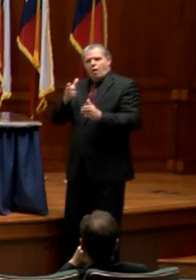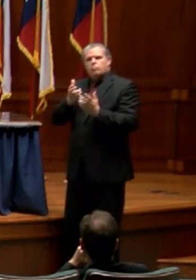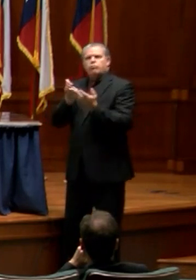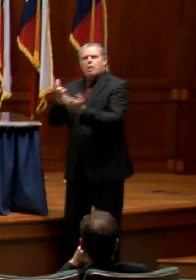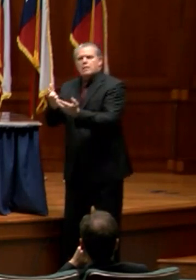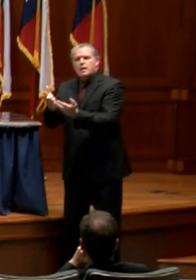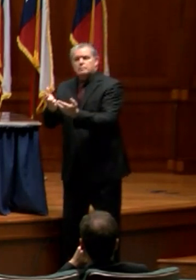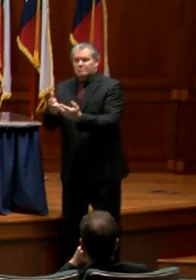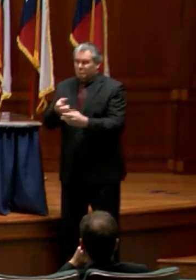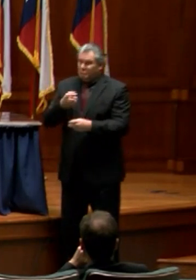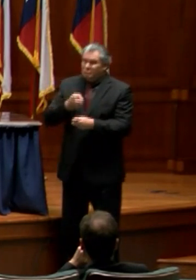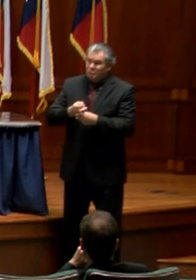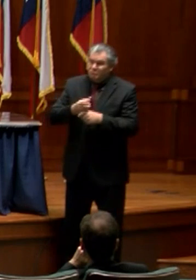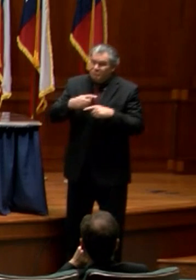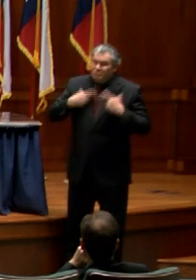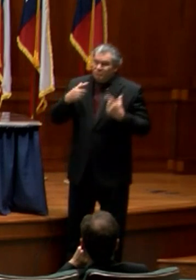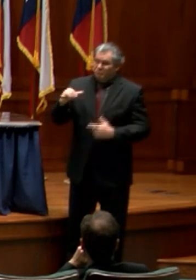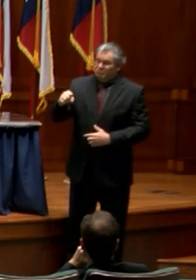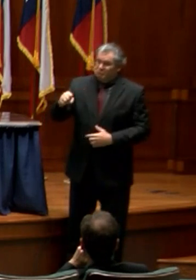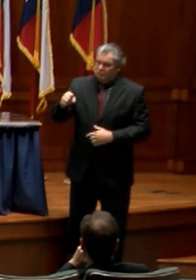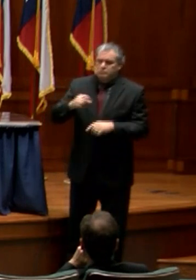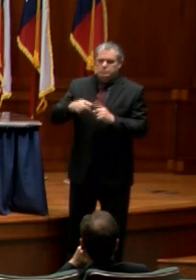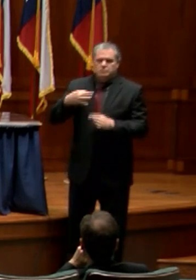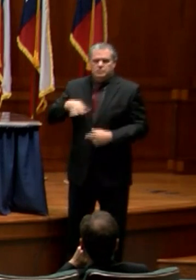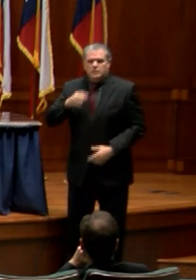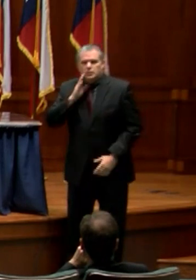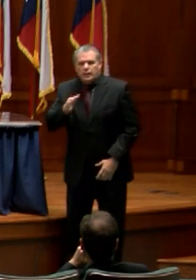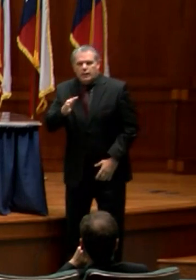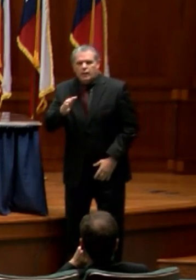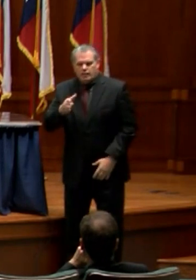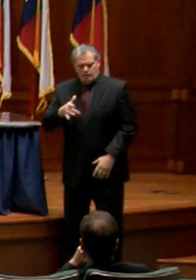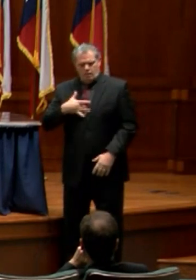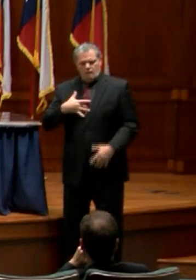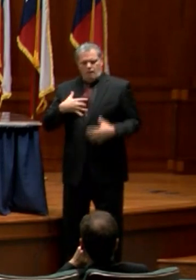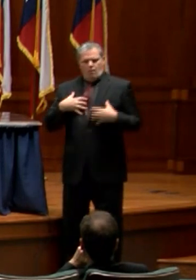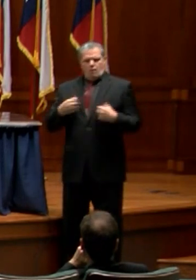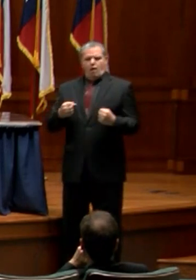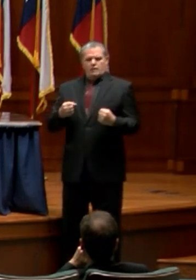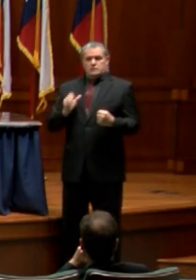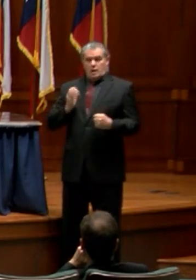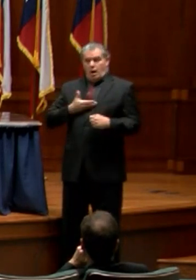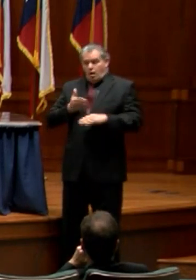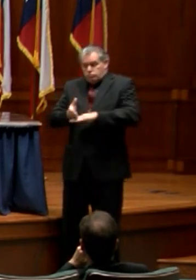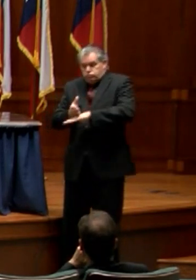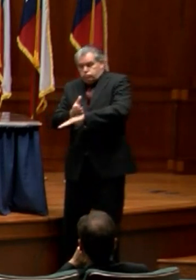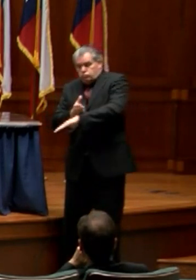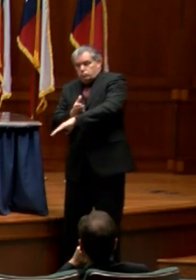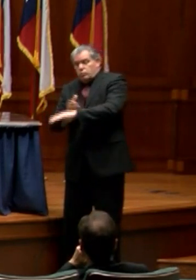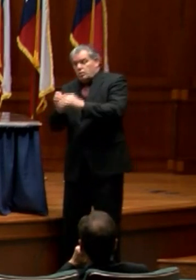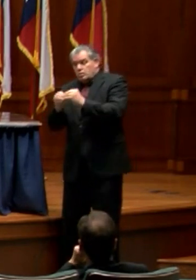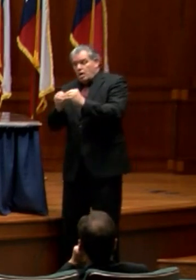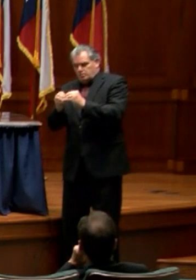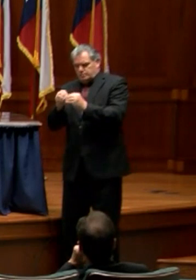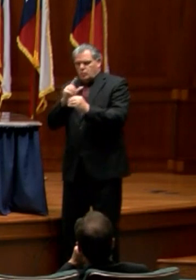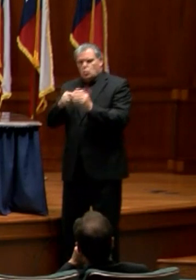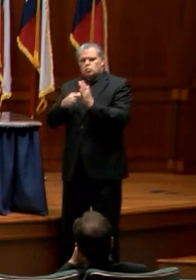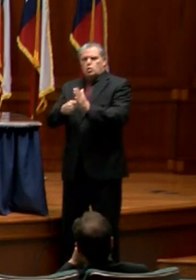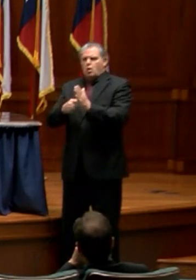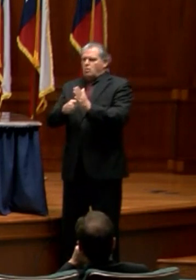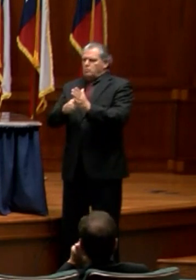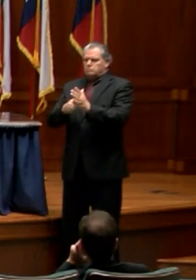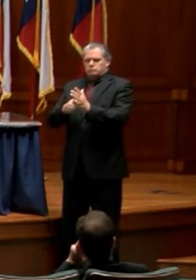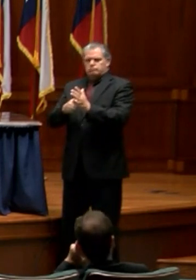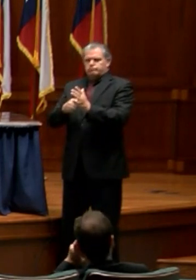are sacrifices, they are difficult, but they're paying off. And I'm confident that that doubling time is a really solid